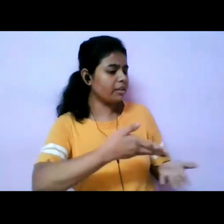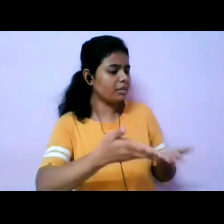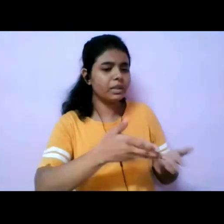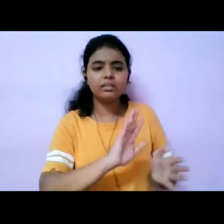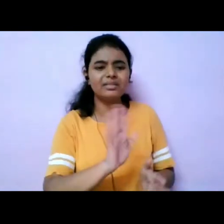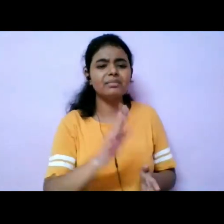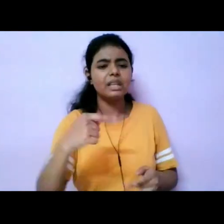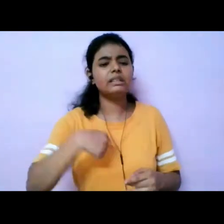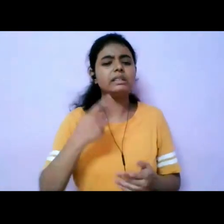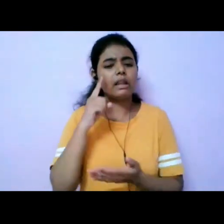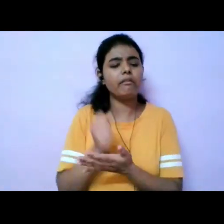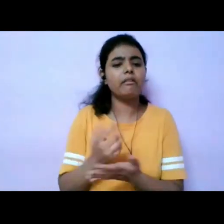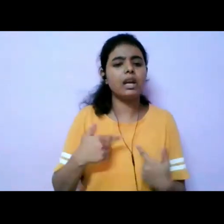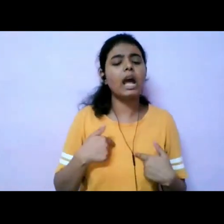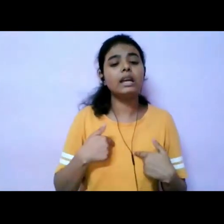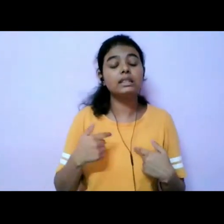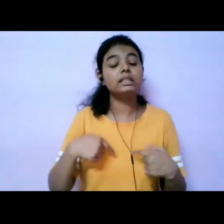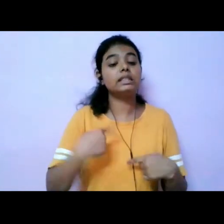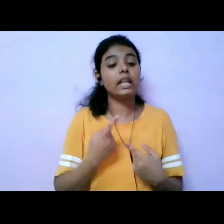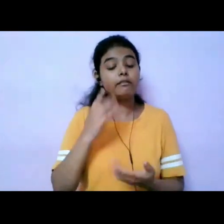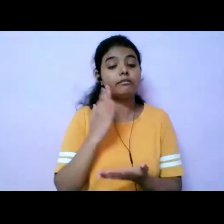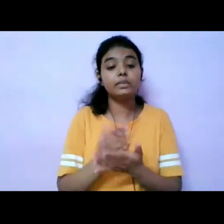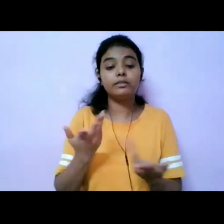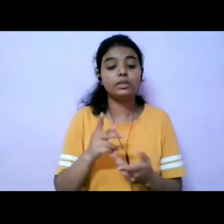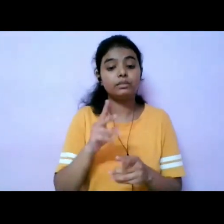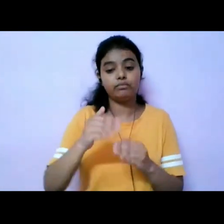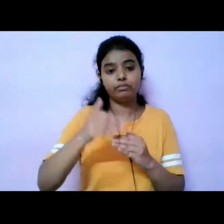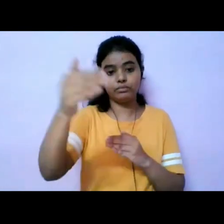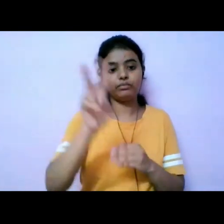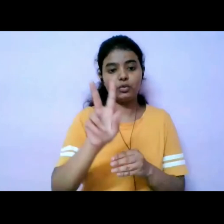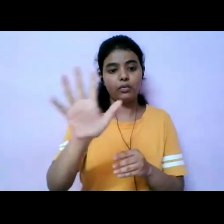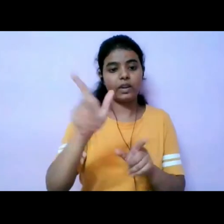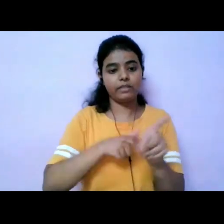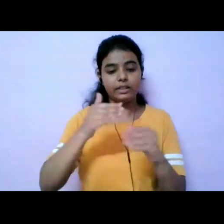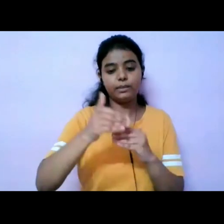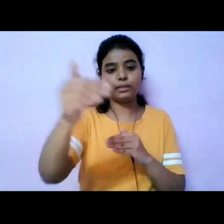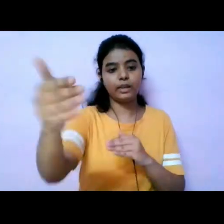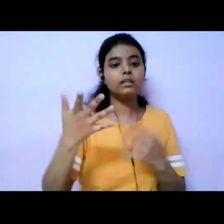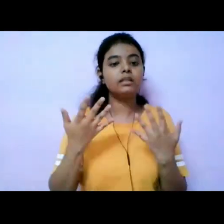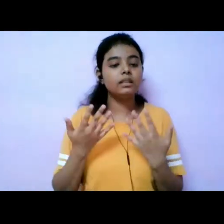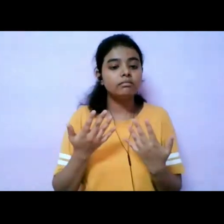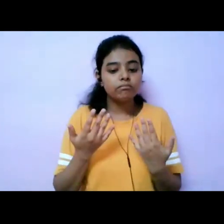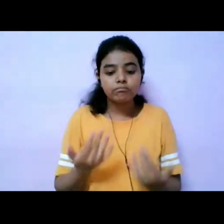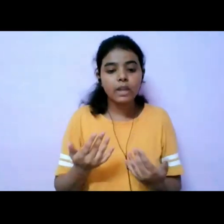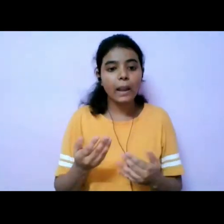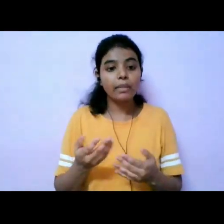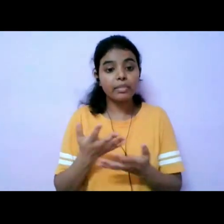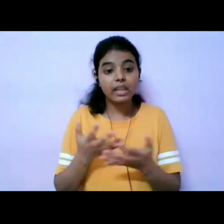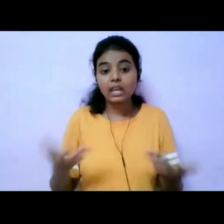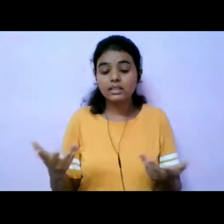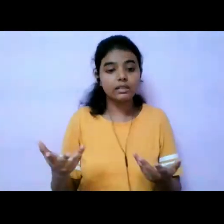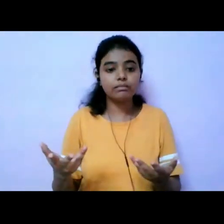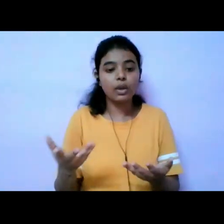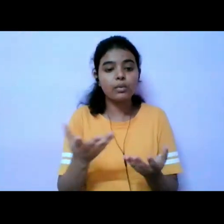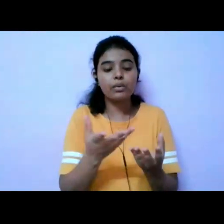I happen to believe that in the next 25 years, many things that we take for granted now are going to